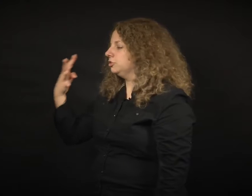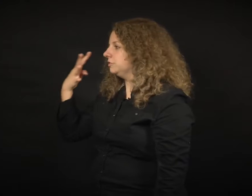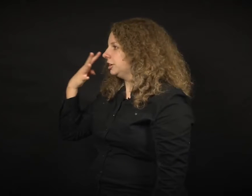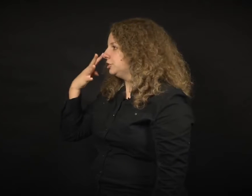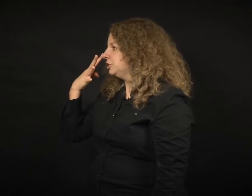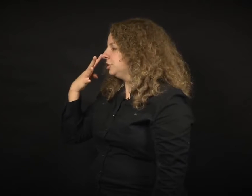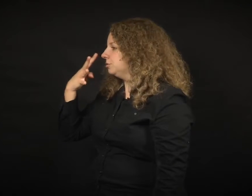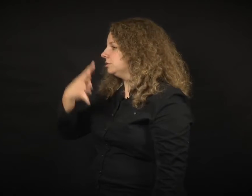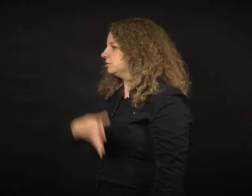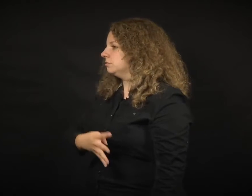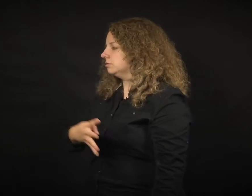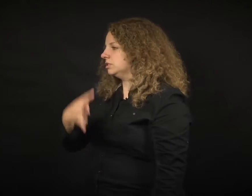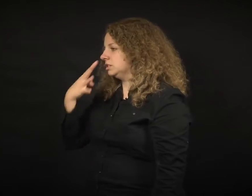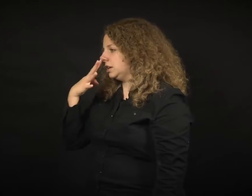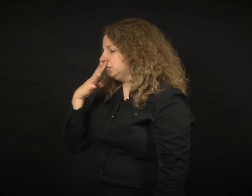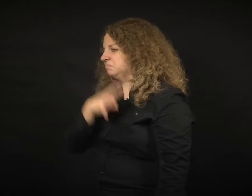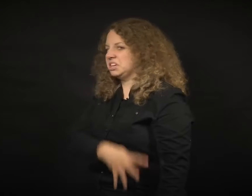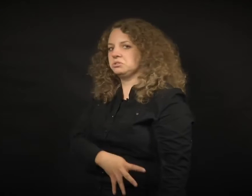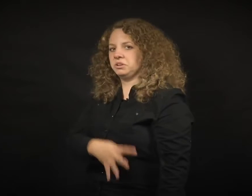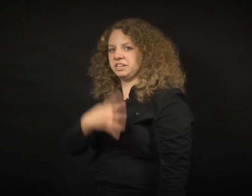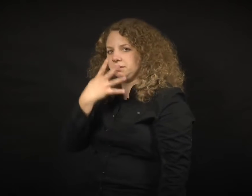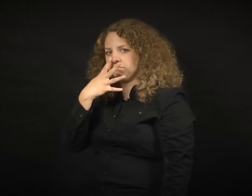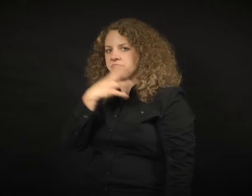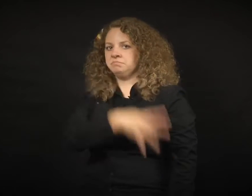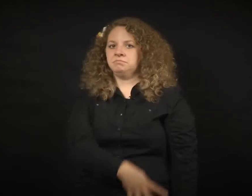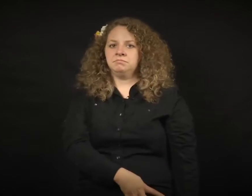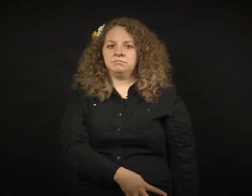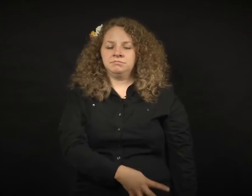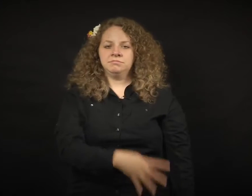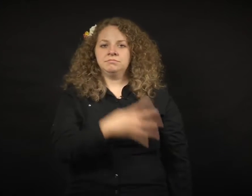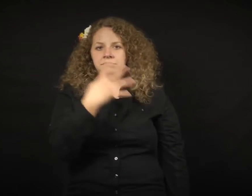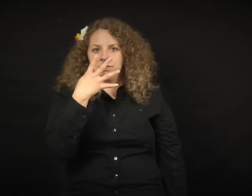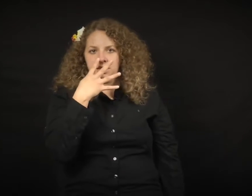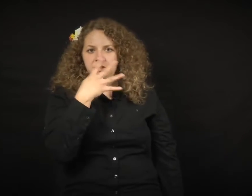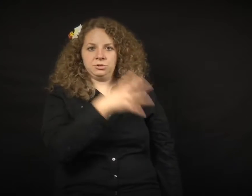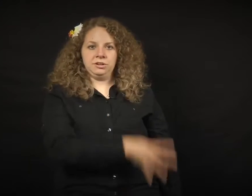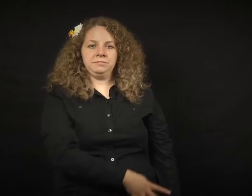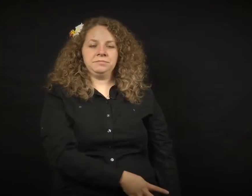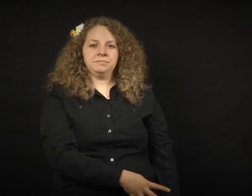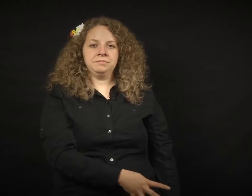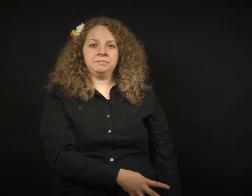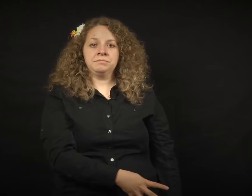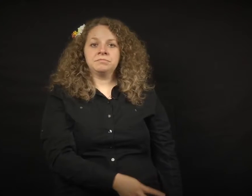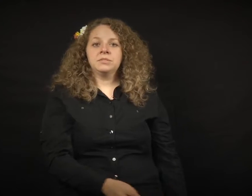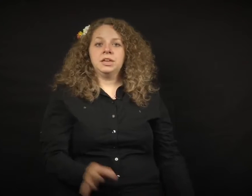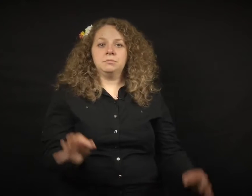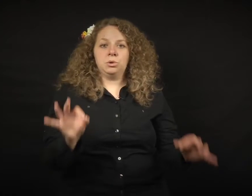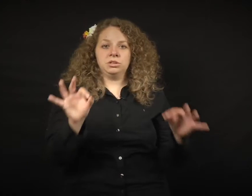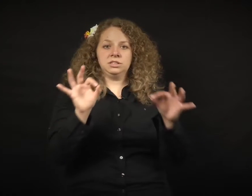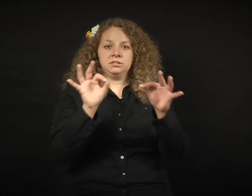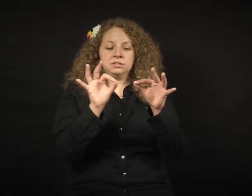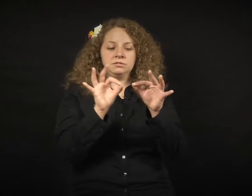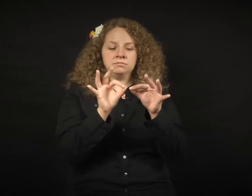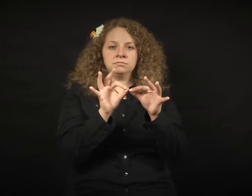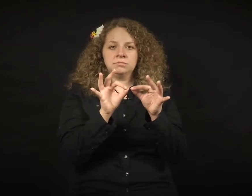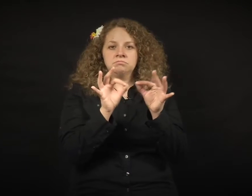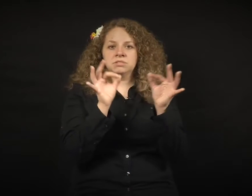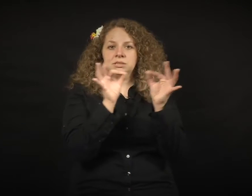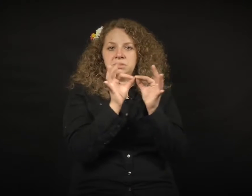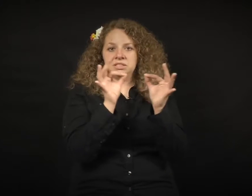pointer finger to your nose, to the side, ignoring it, ignore. Important. This can be the